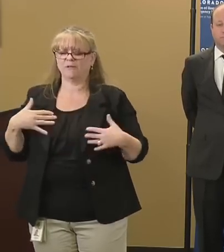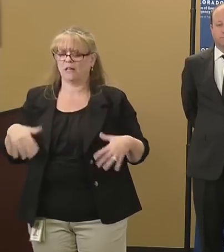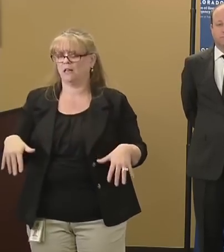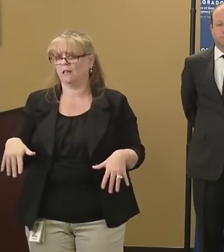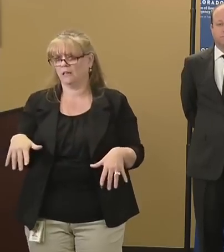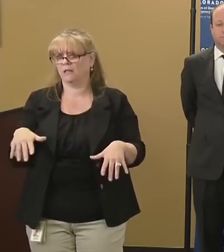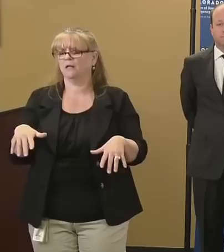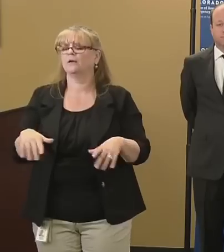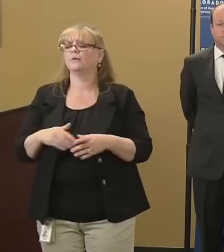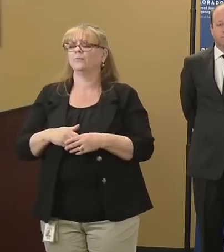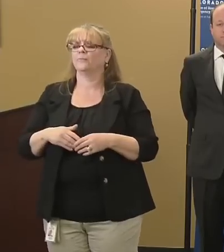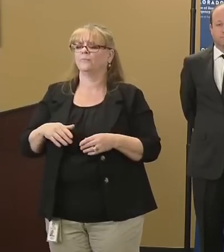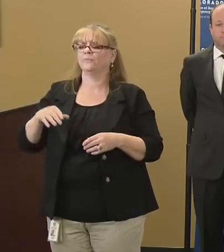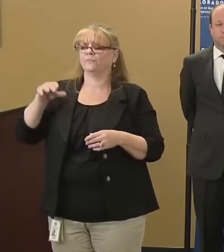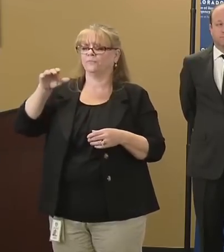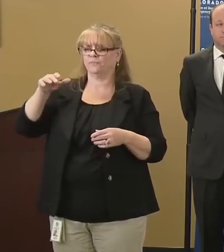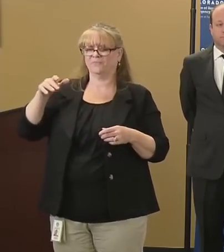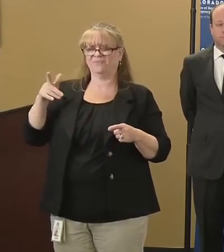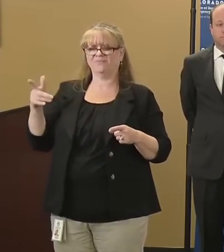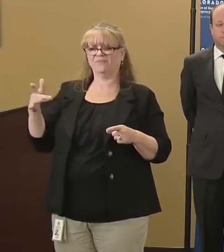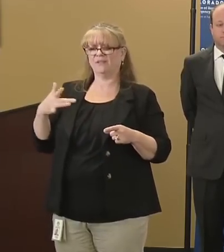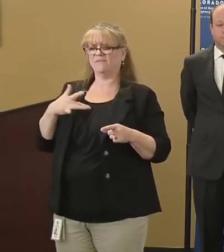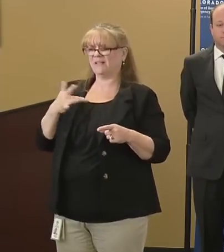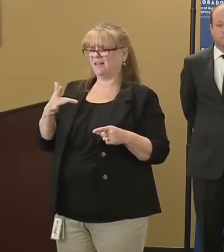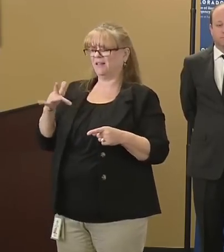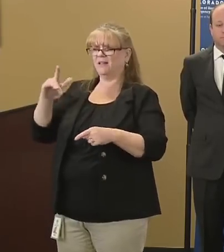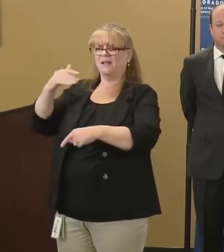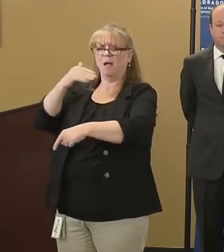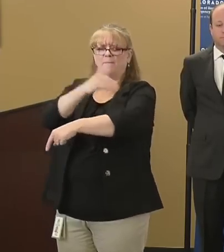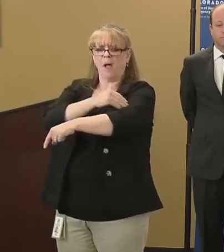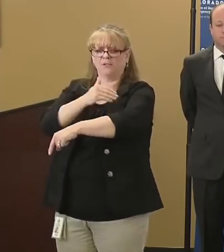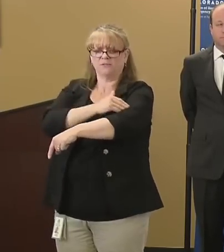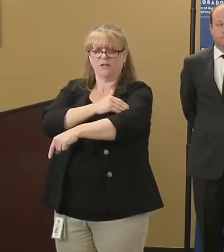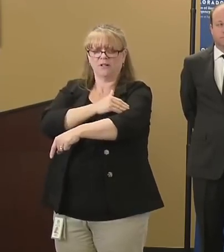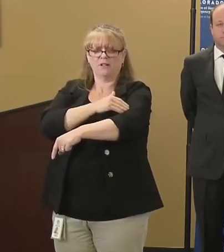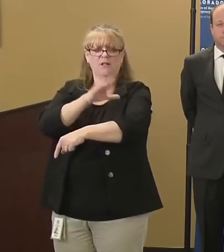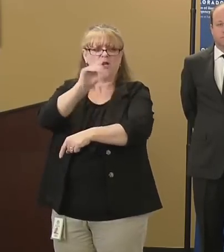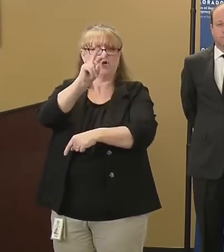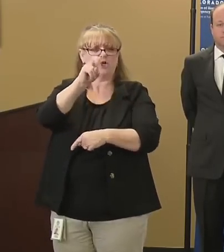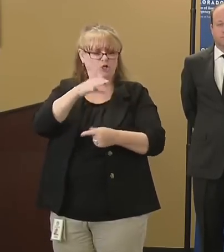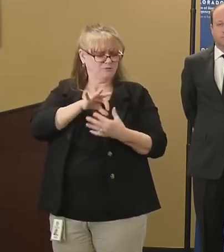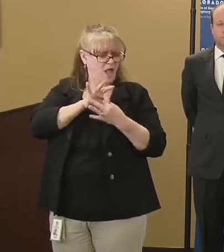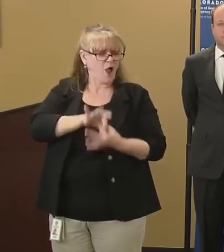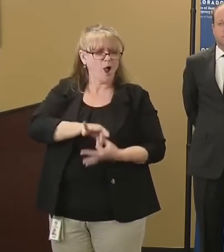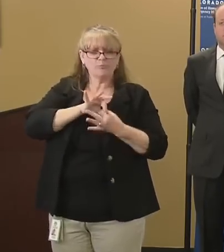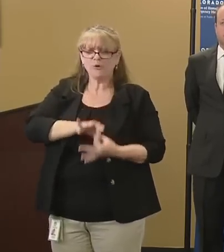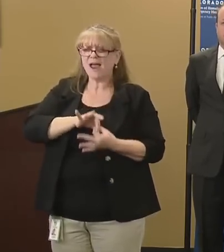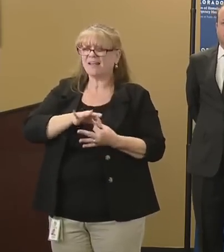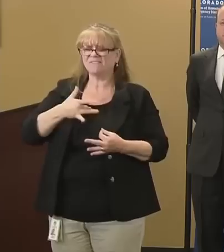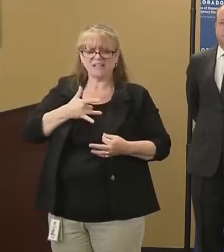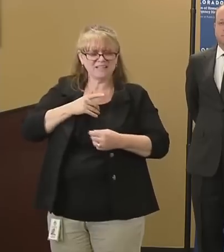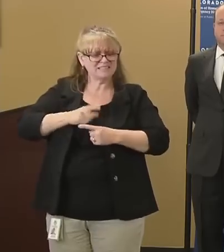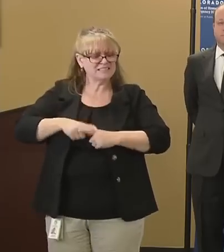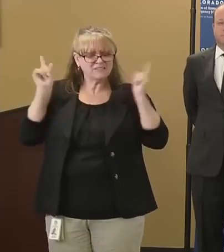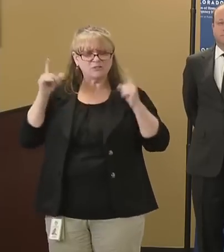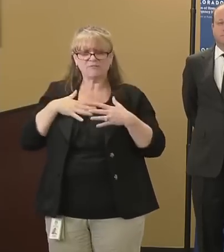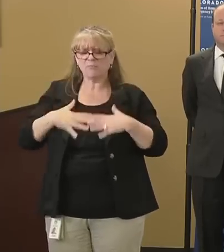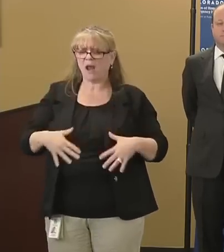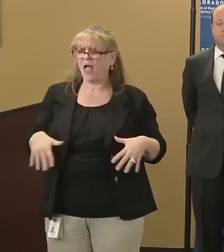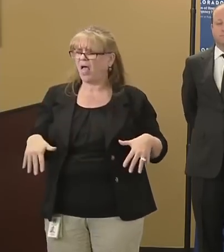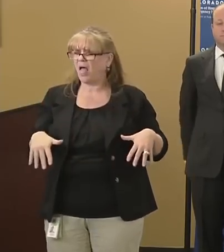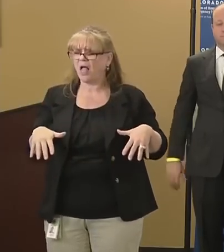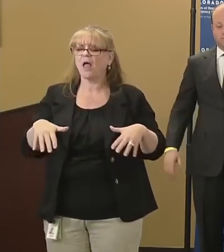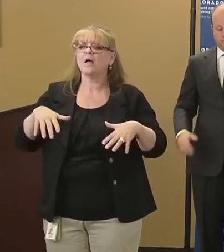direct problems to their muscles and nerves. So it takes a while to get better. Hospitals have set up what are